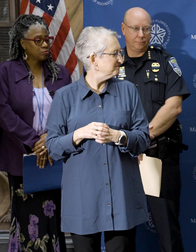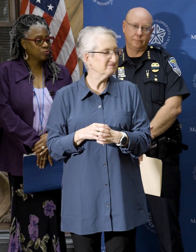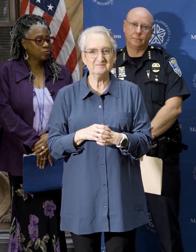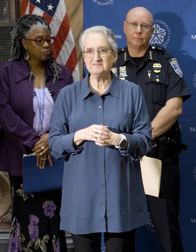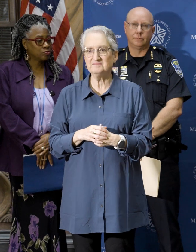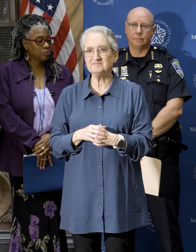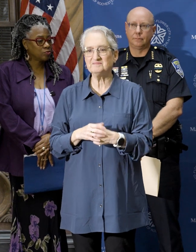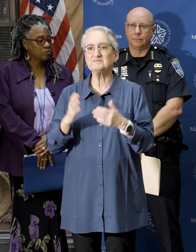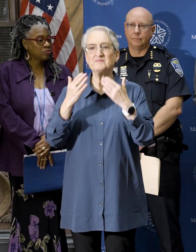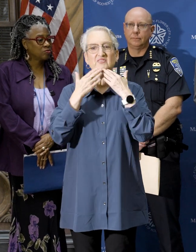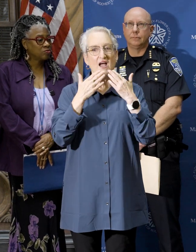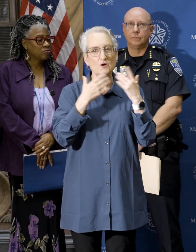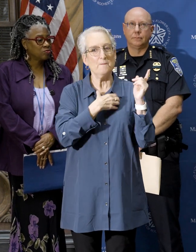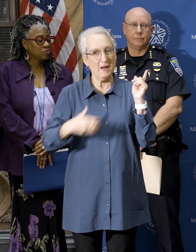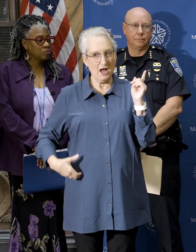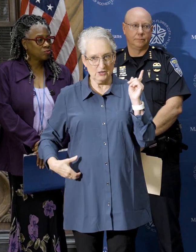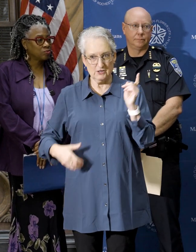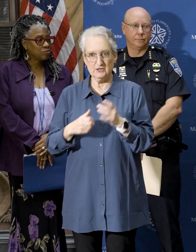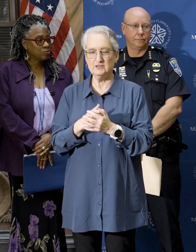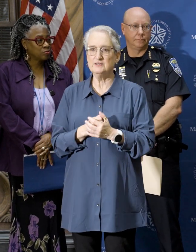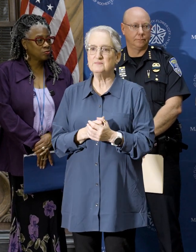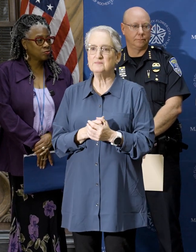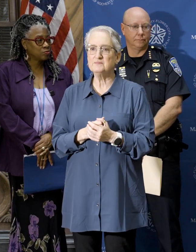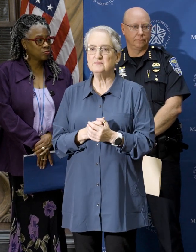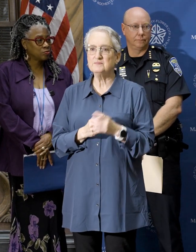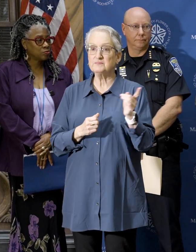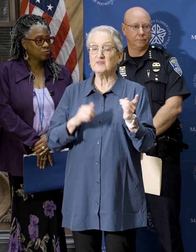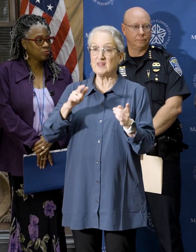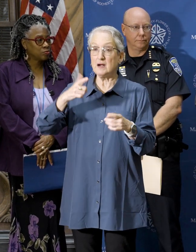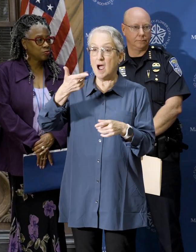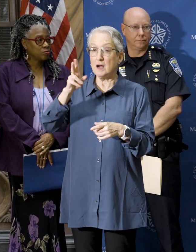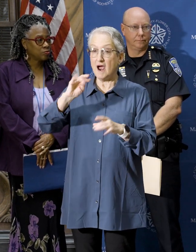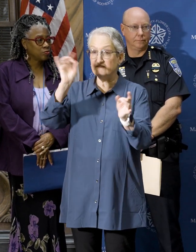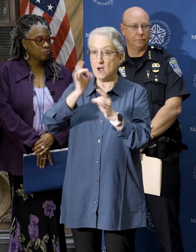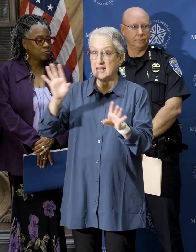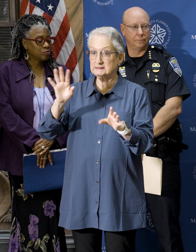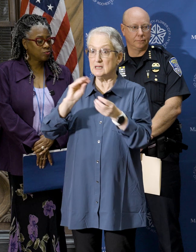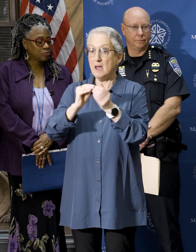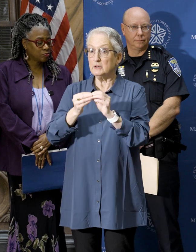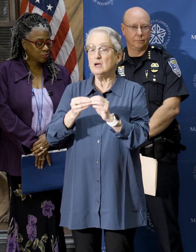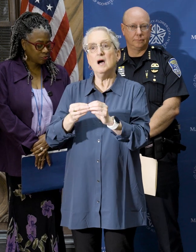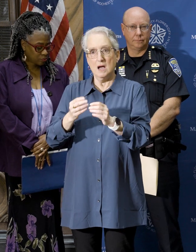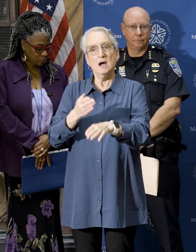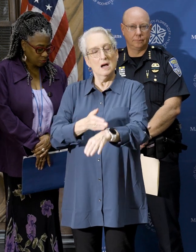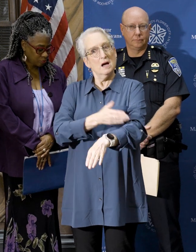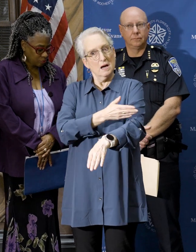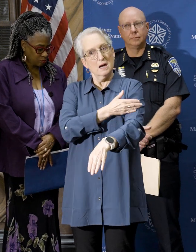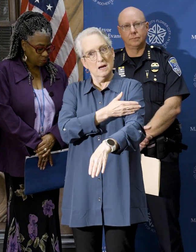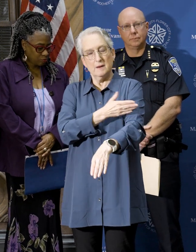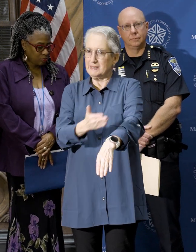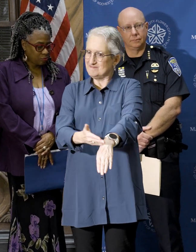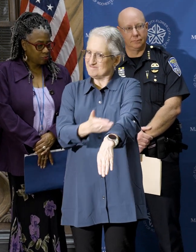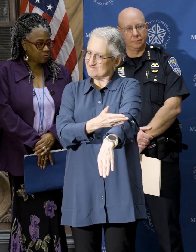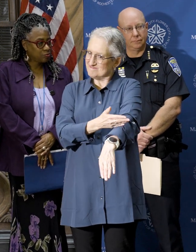Thank you, Mayor. As the mayor said, gun violence numbers are improving, but we still have a gun violence emergency